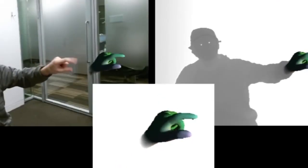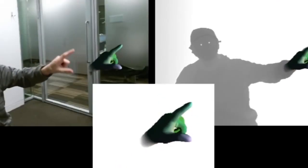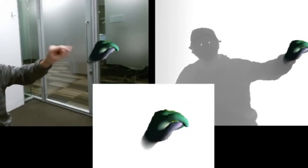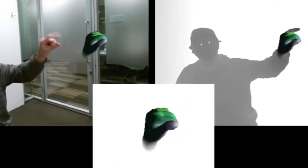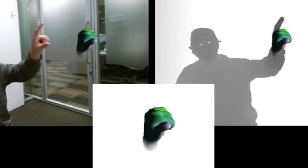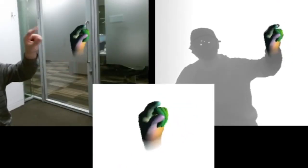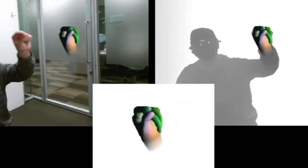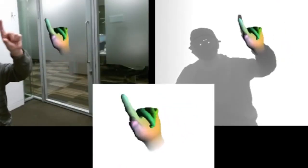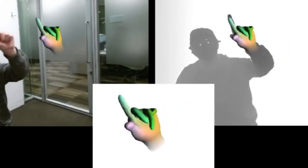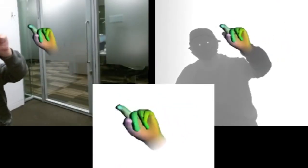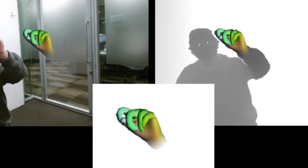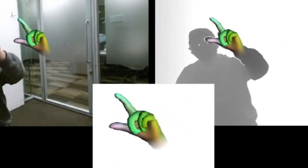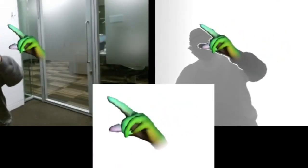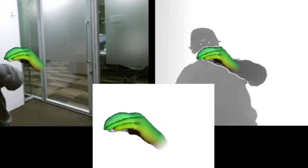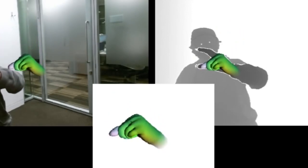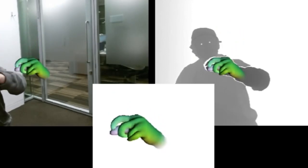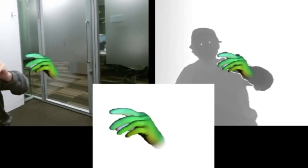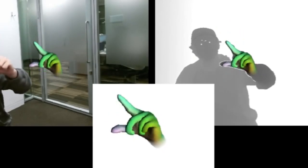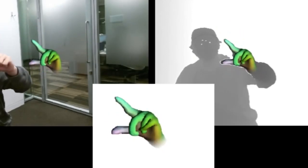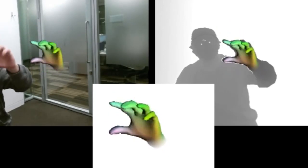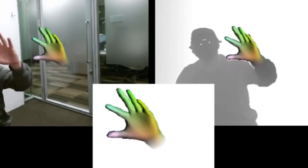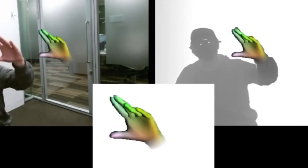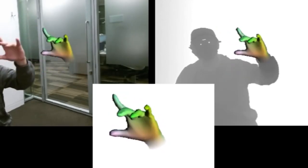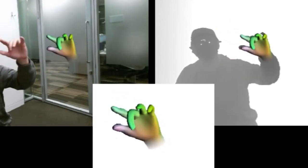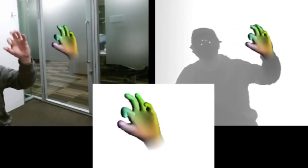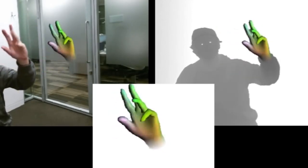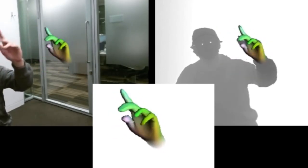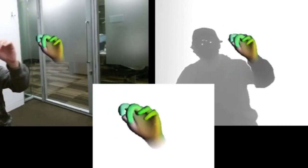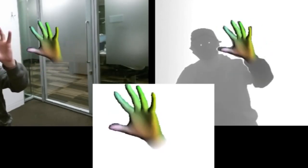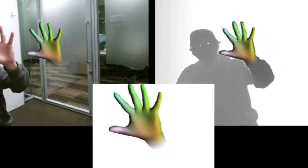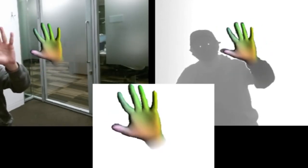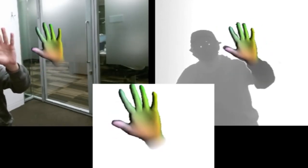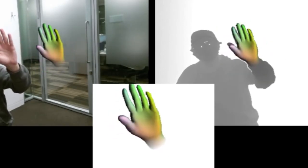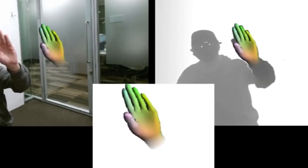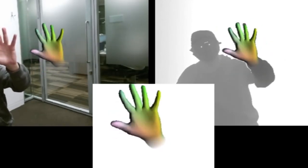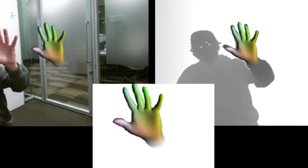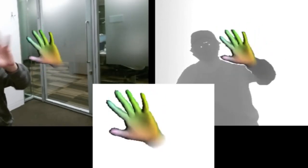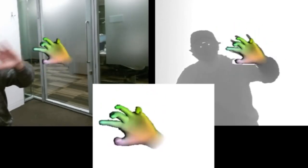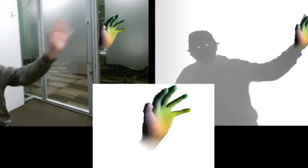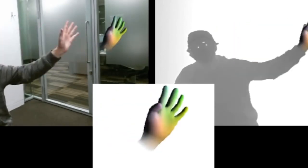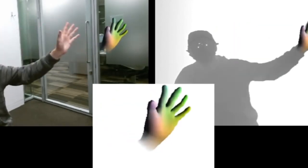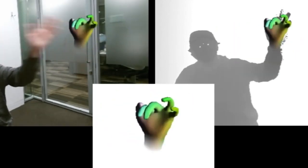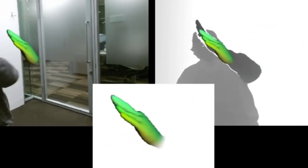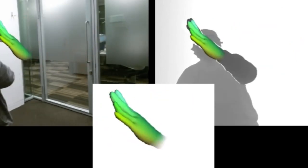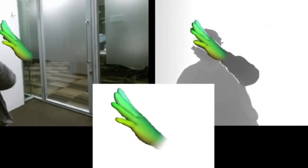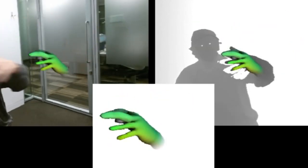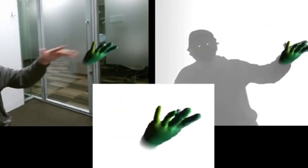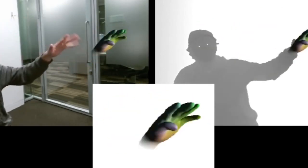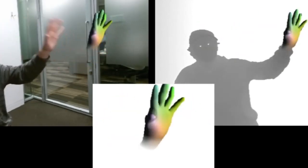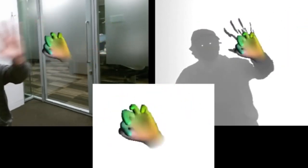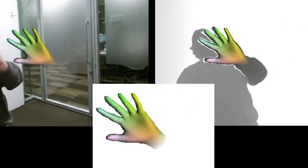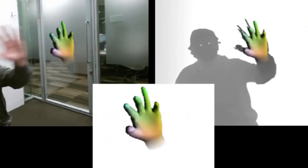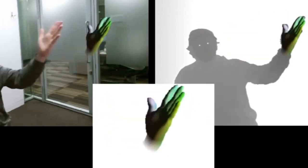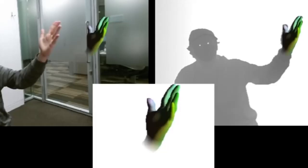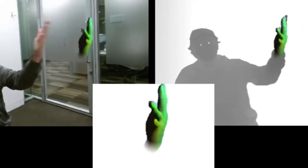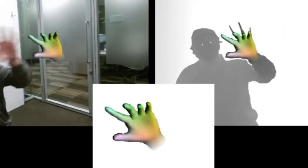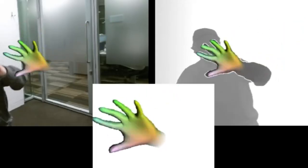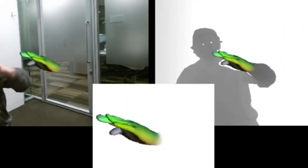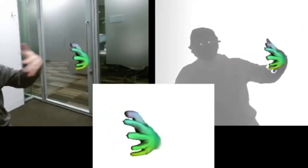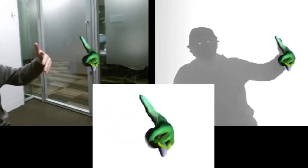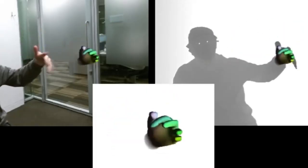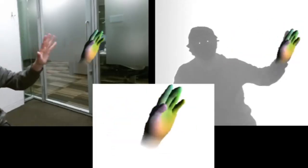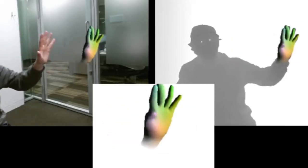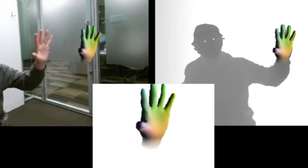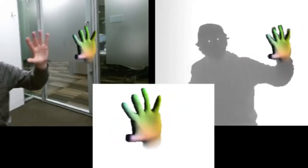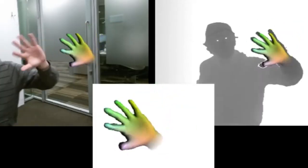itself. Not to mention that such devices require powerful graphical processing units to process the large amounts of visual data